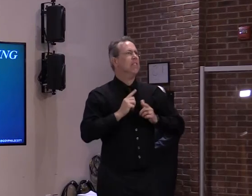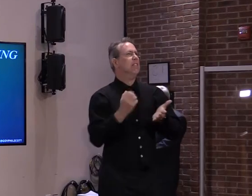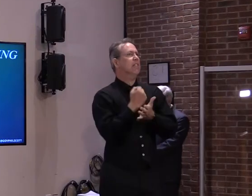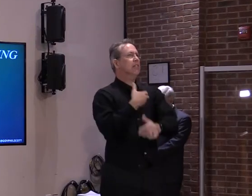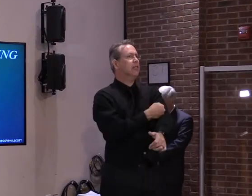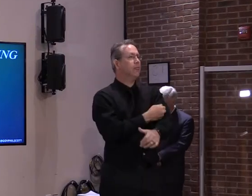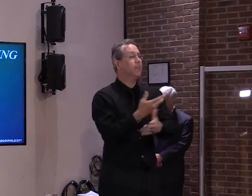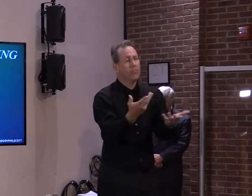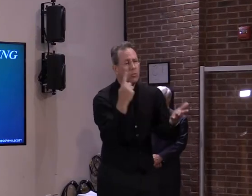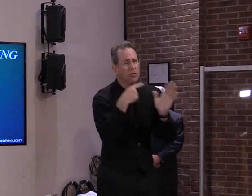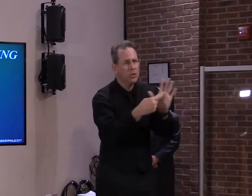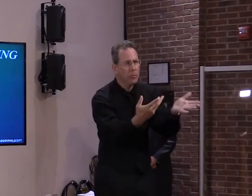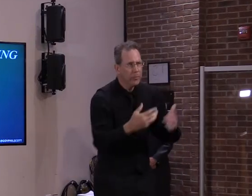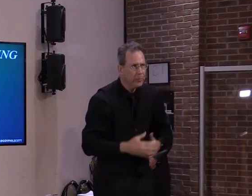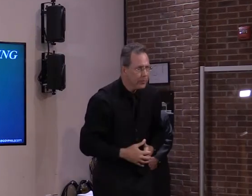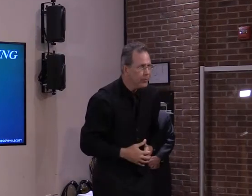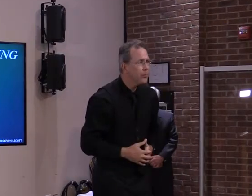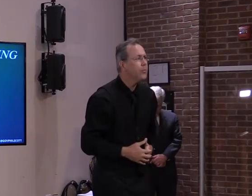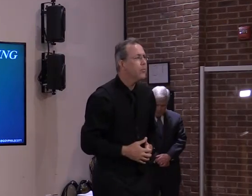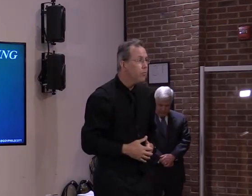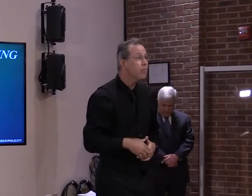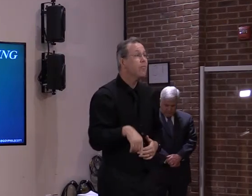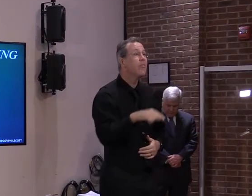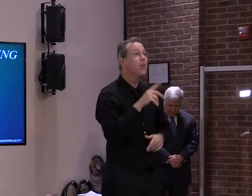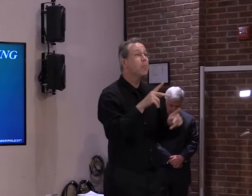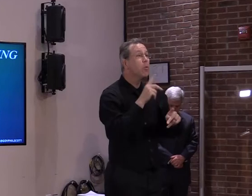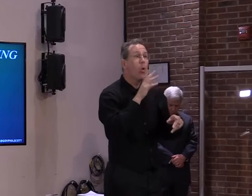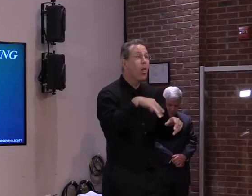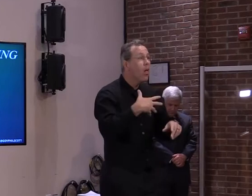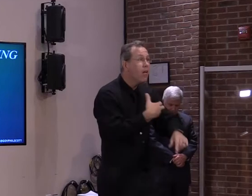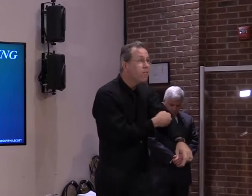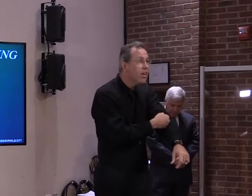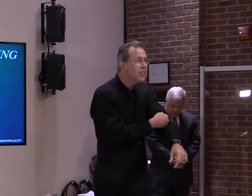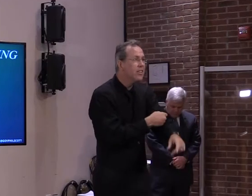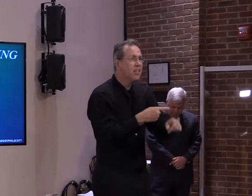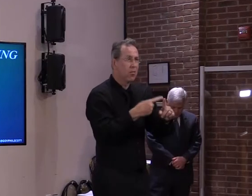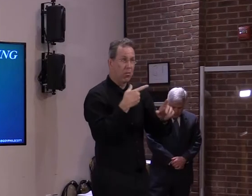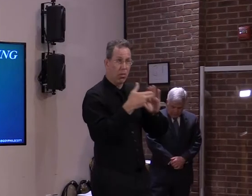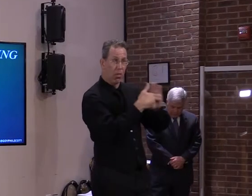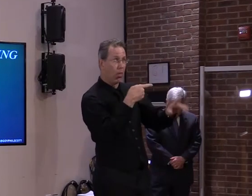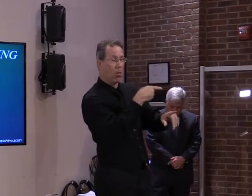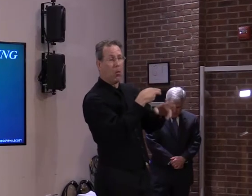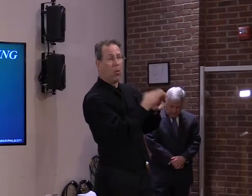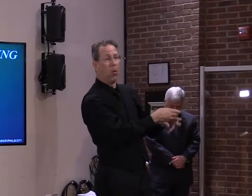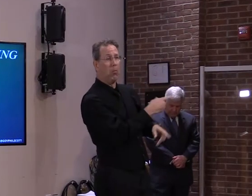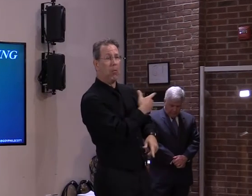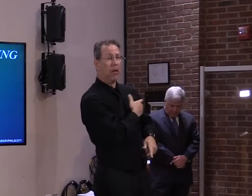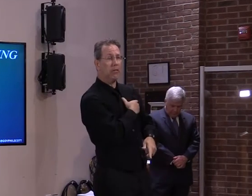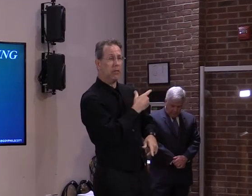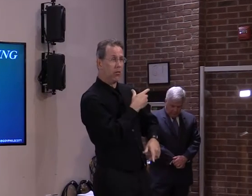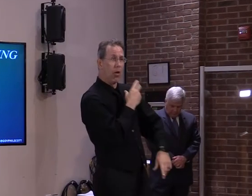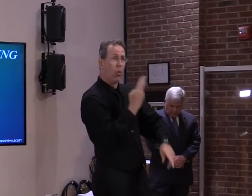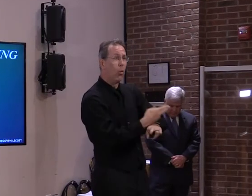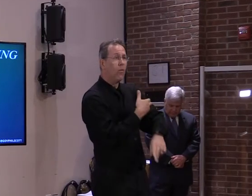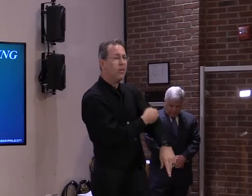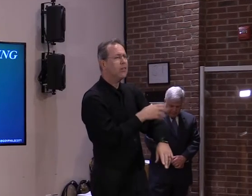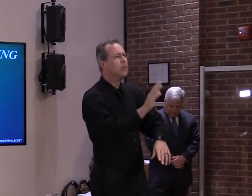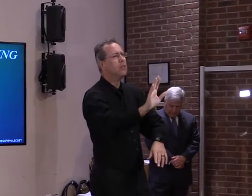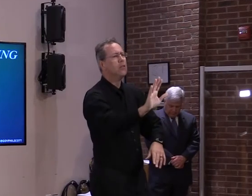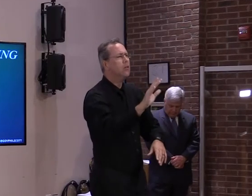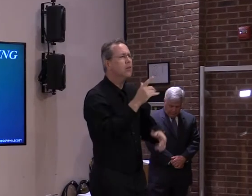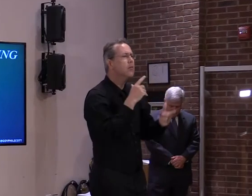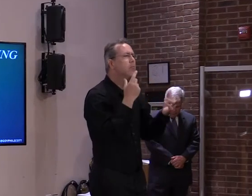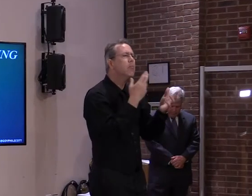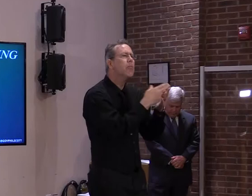not really paying attention to this. It's not on the priority list. And we need to sort of have them stumble over the vaccine because